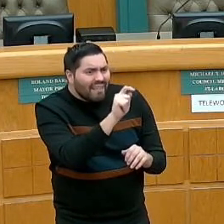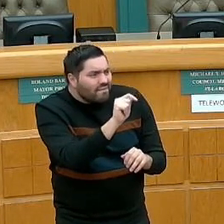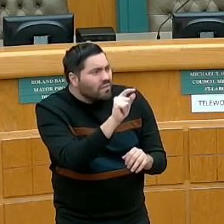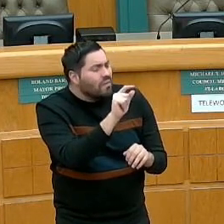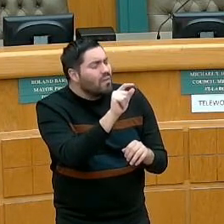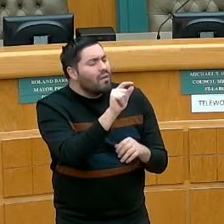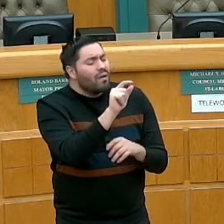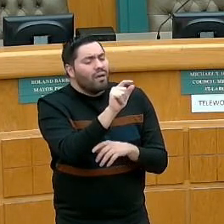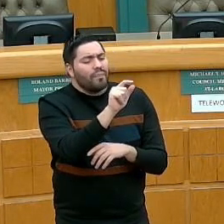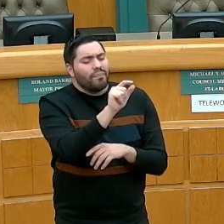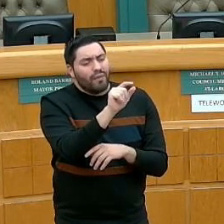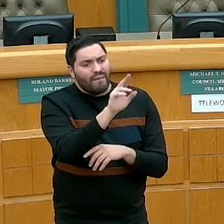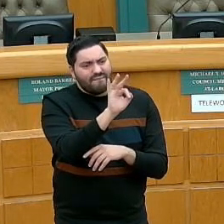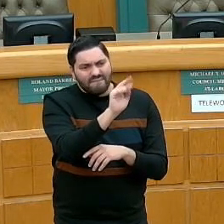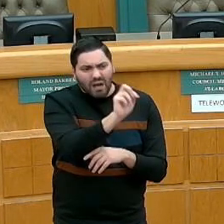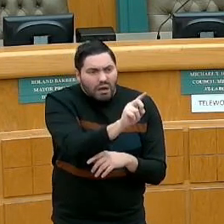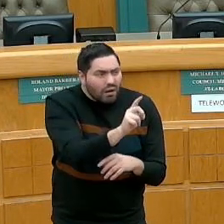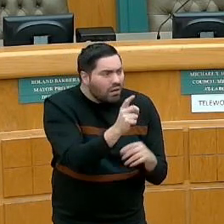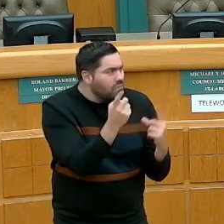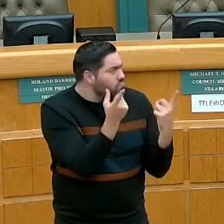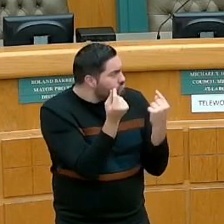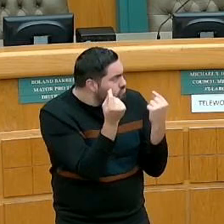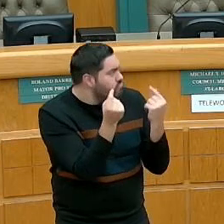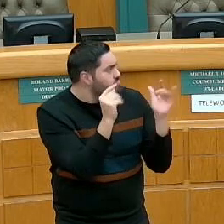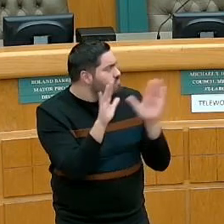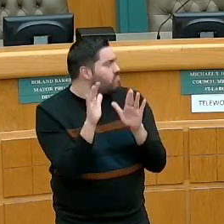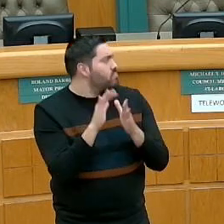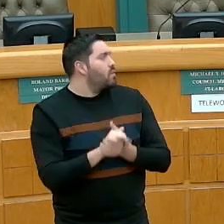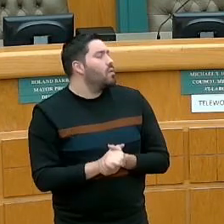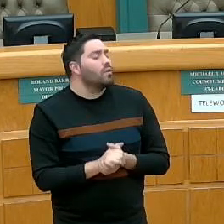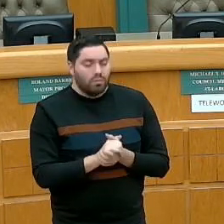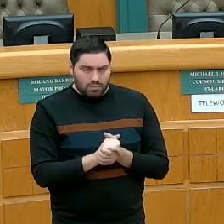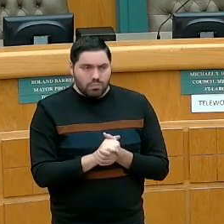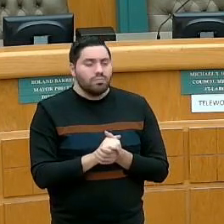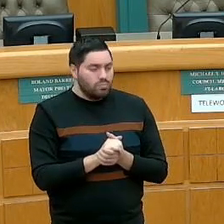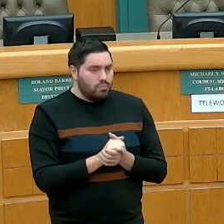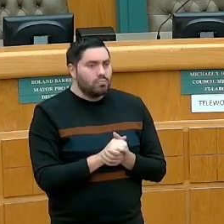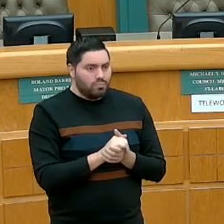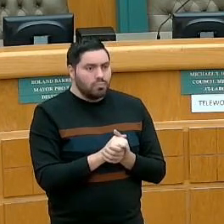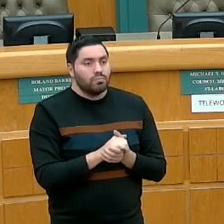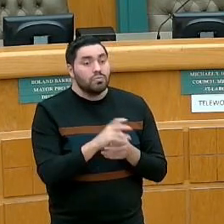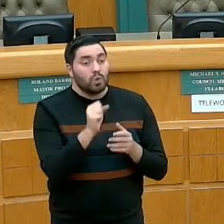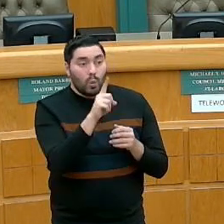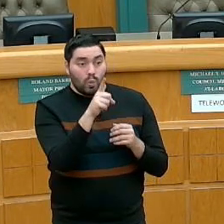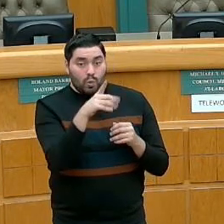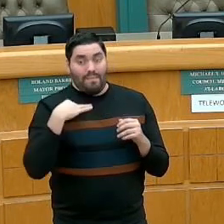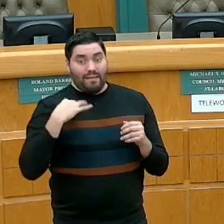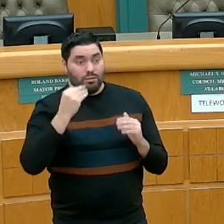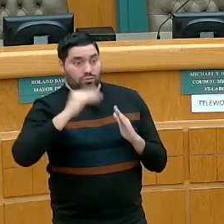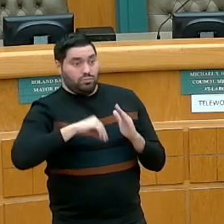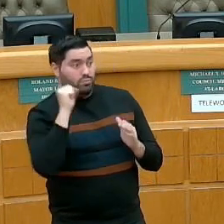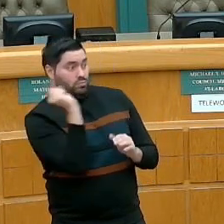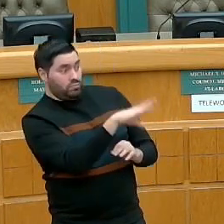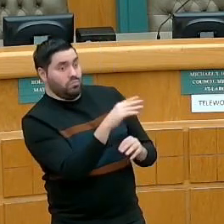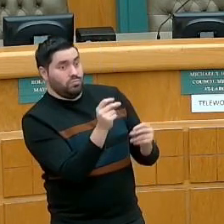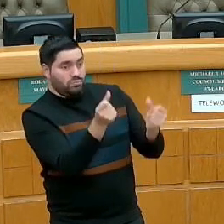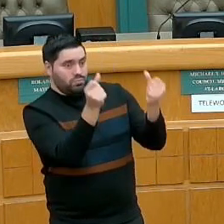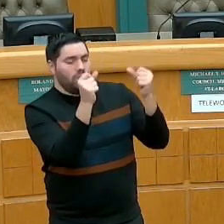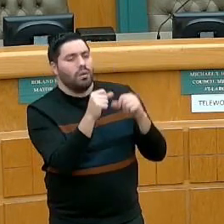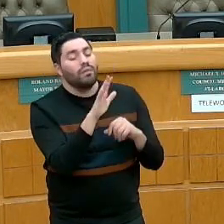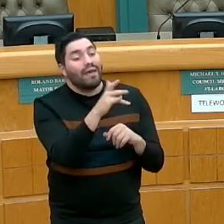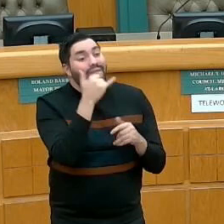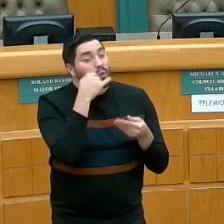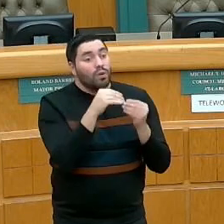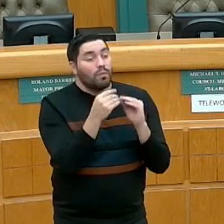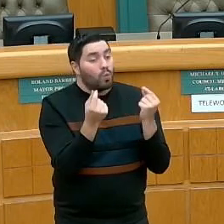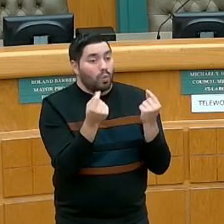type of information should they start getting together so that they can get their application in as soon as possible. And so that number that you're going to